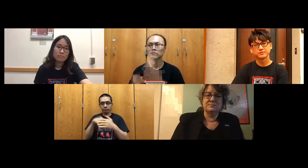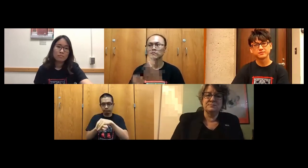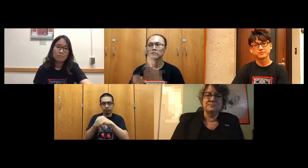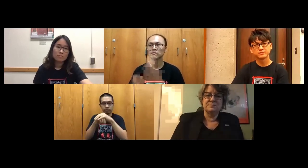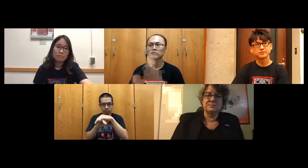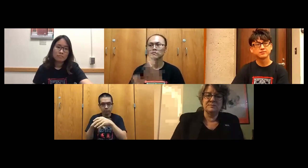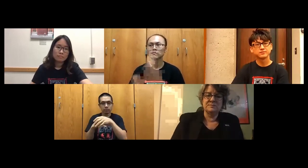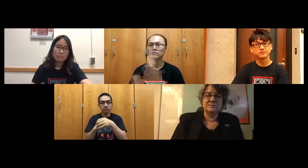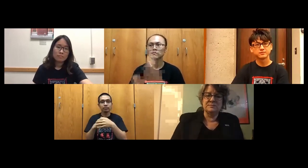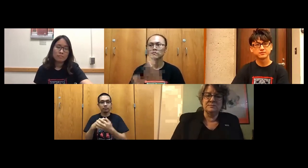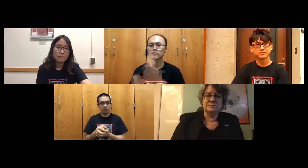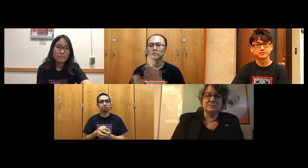his hand.